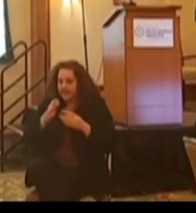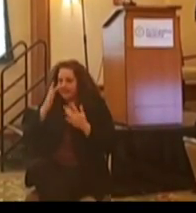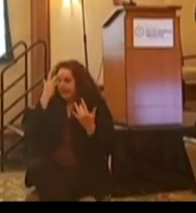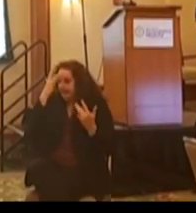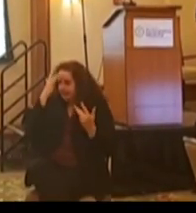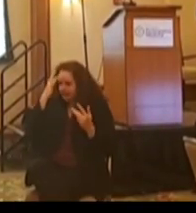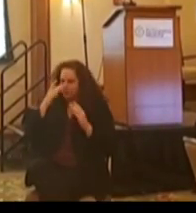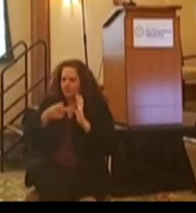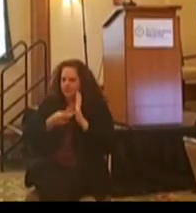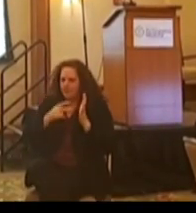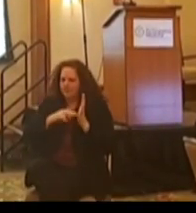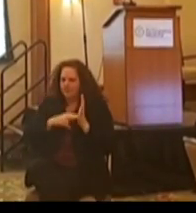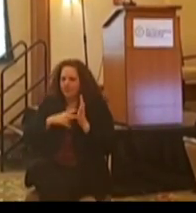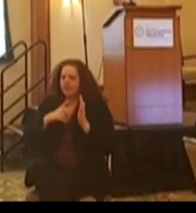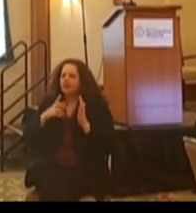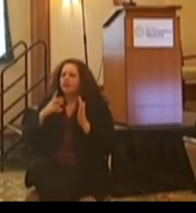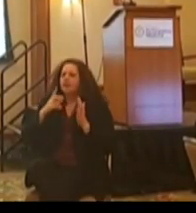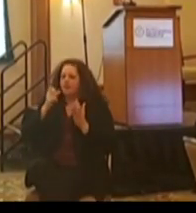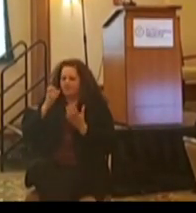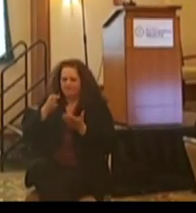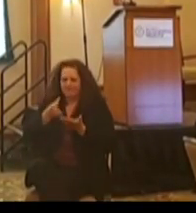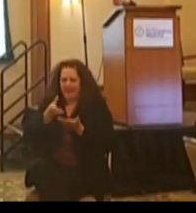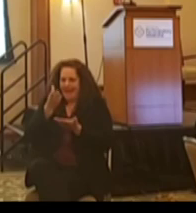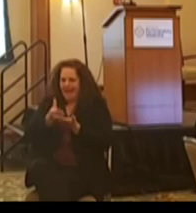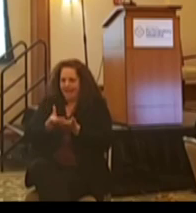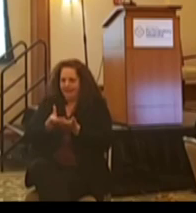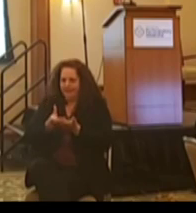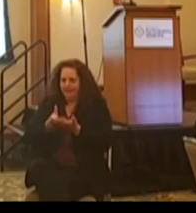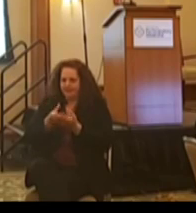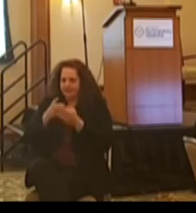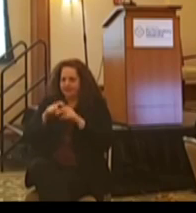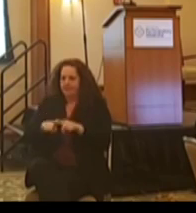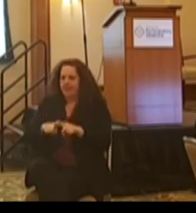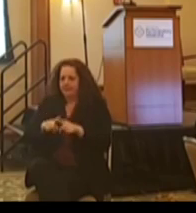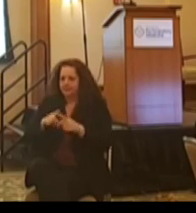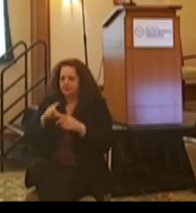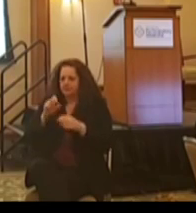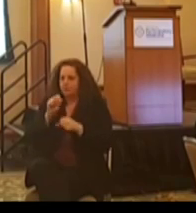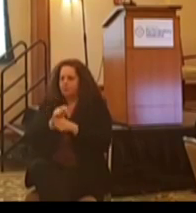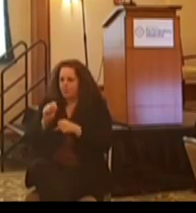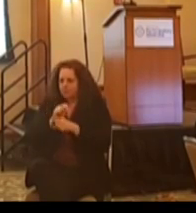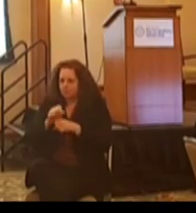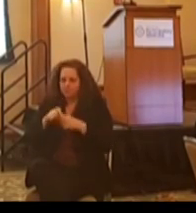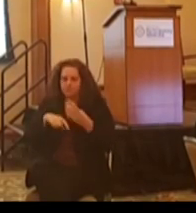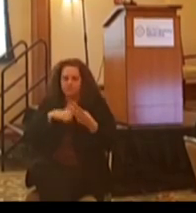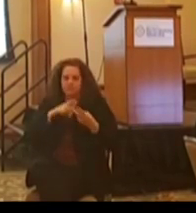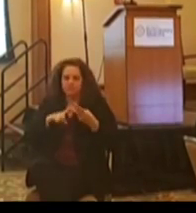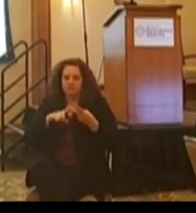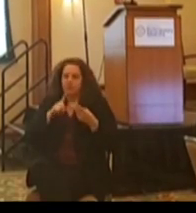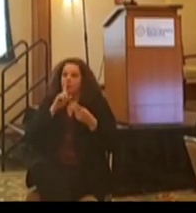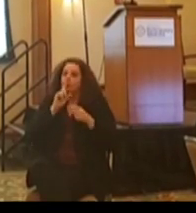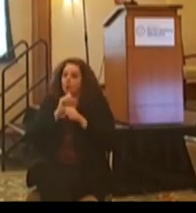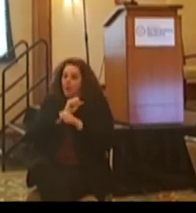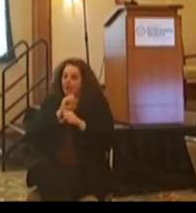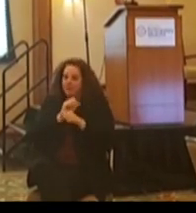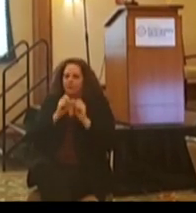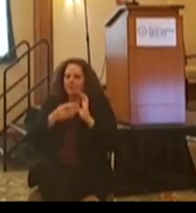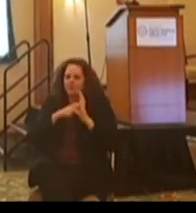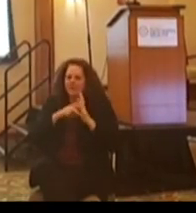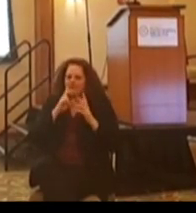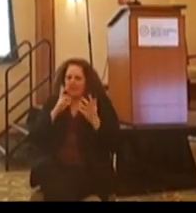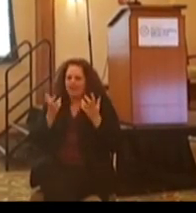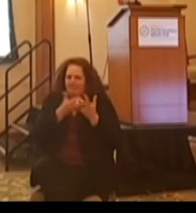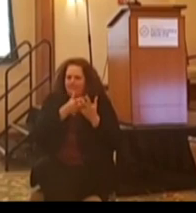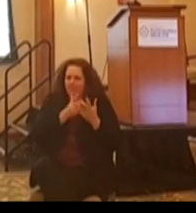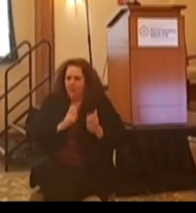meaning that they're grounded in evidence-based practice. Practical meaning that they can fit into a patient's life and